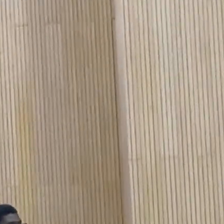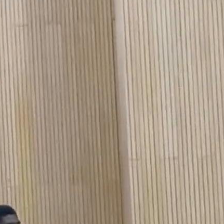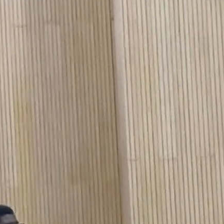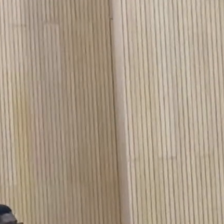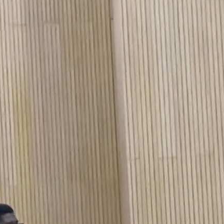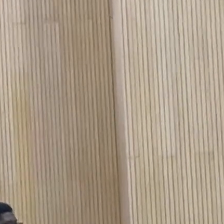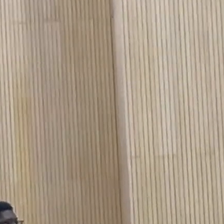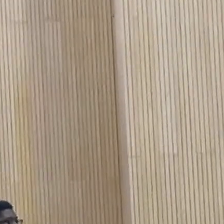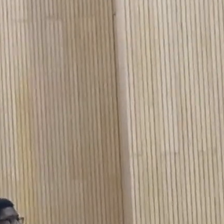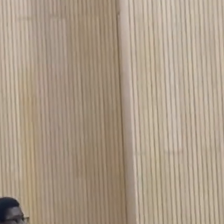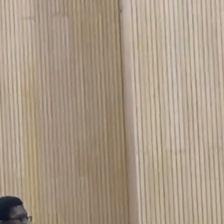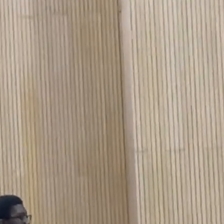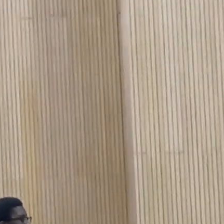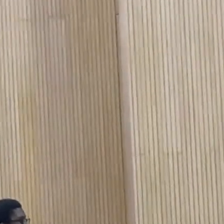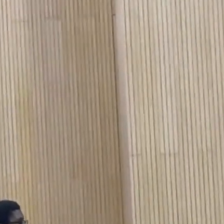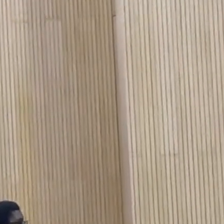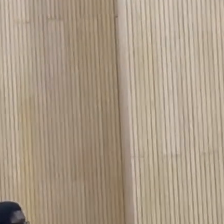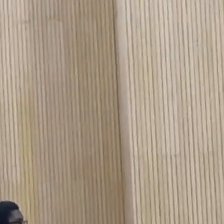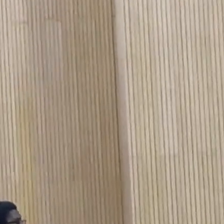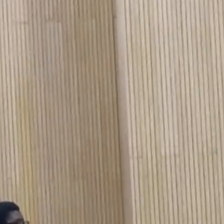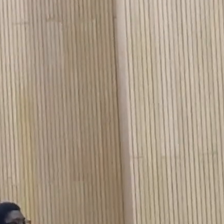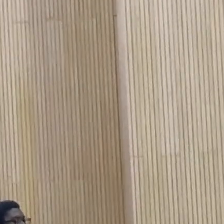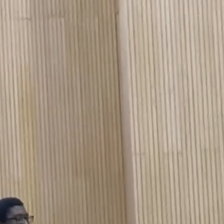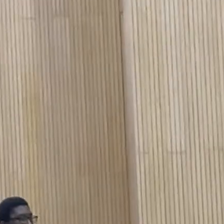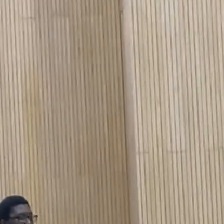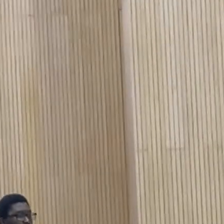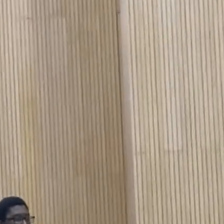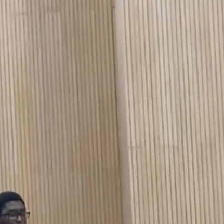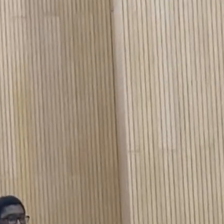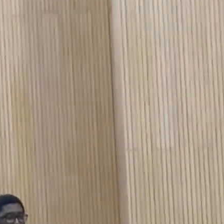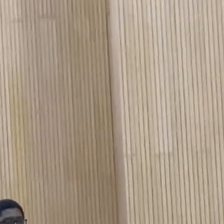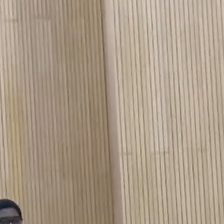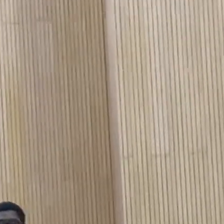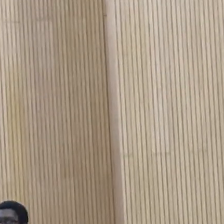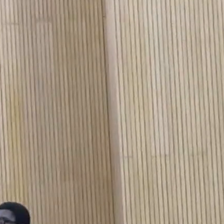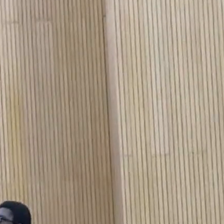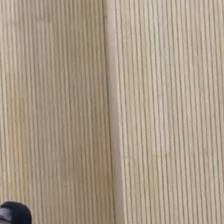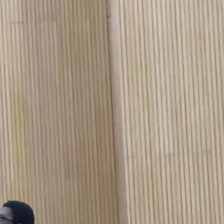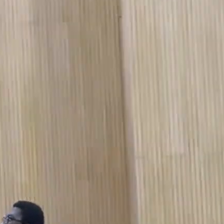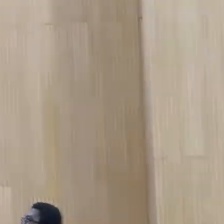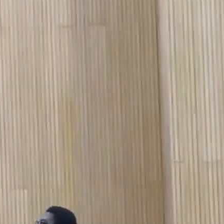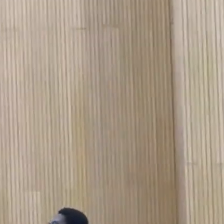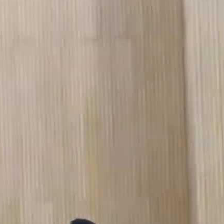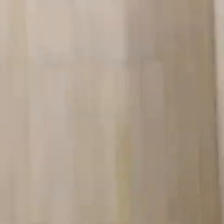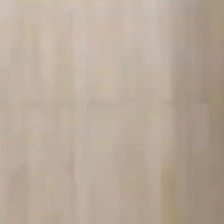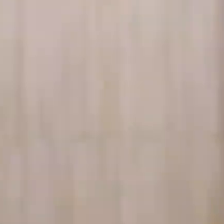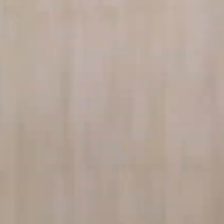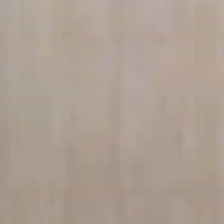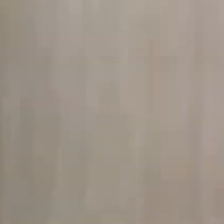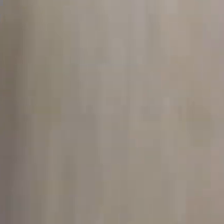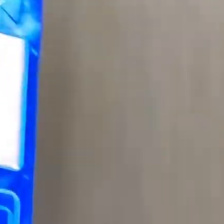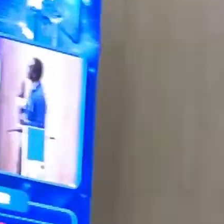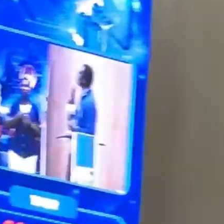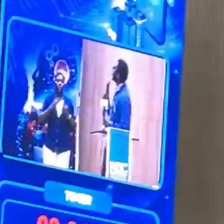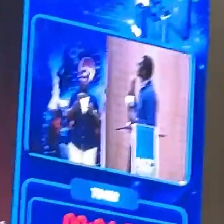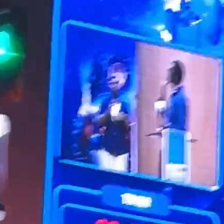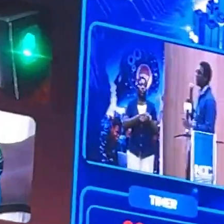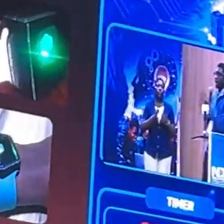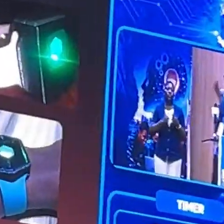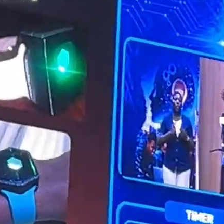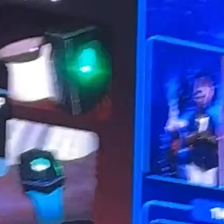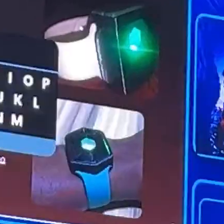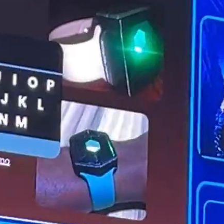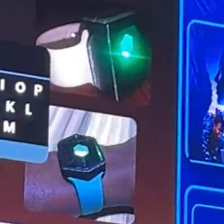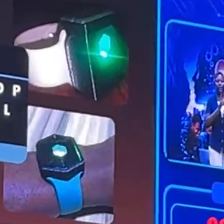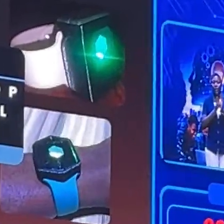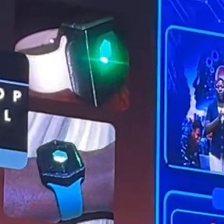remote and controller. With one device, through movement, they can control the entire digital world around them. So let's move on to our demo. If